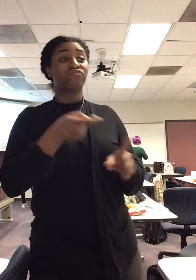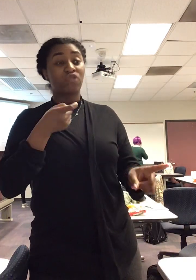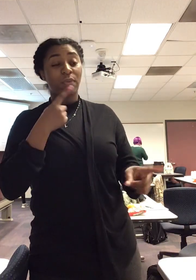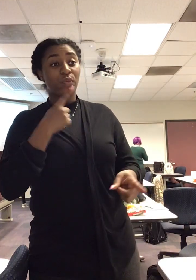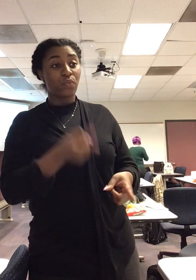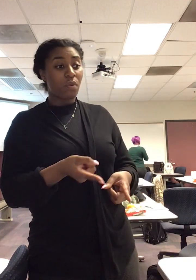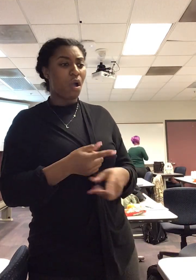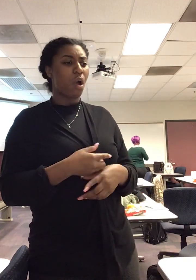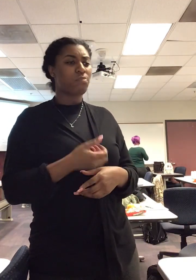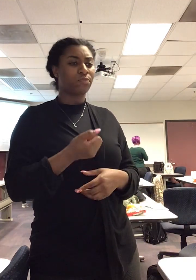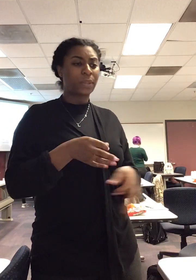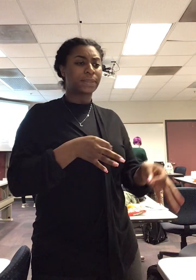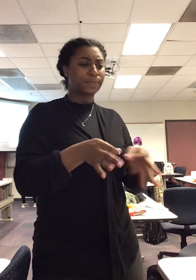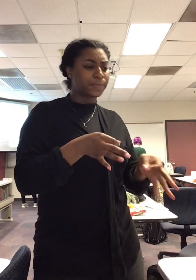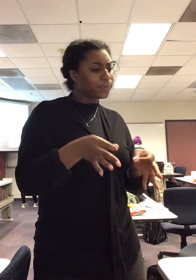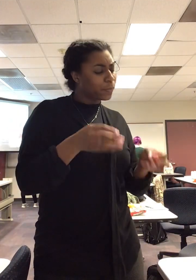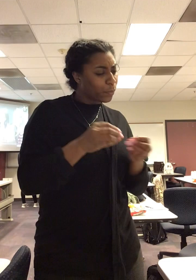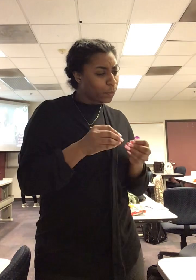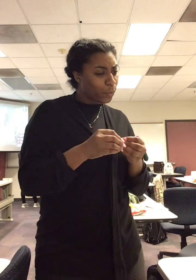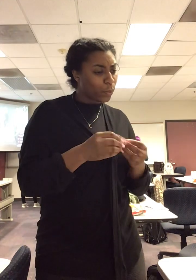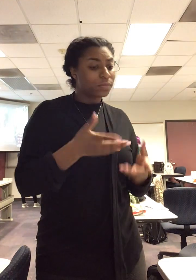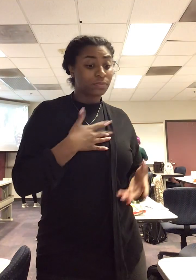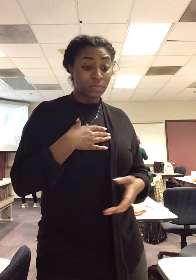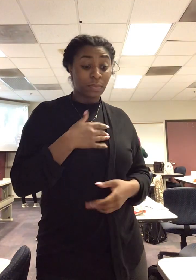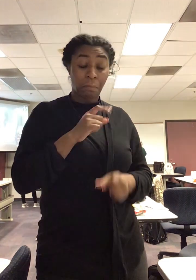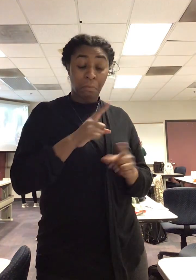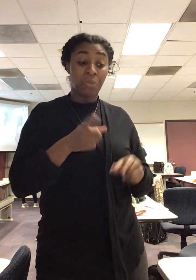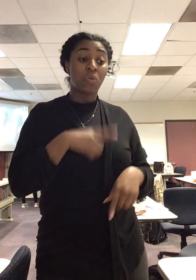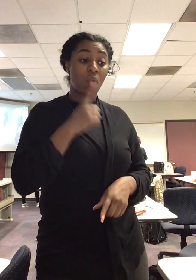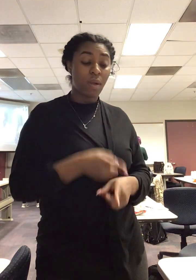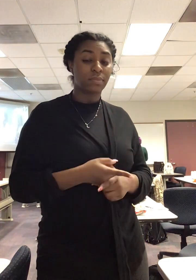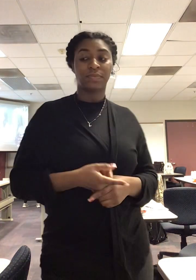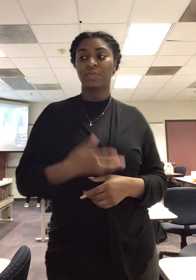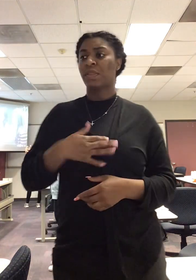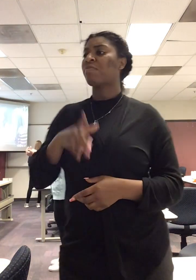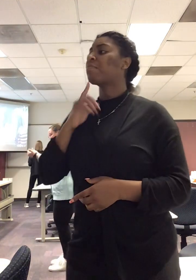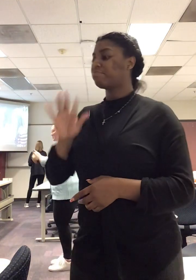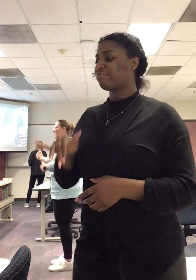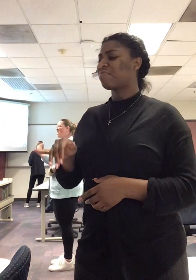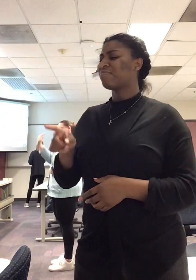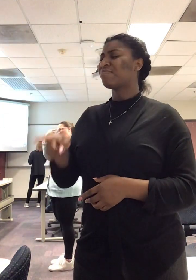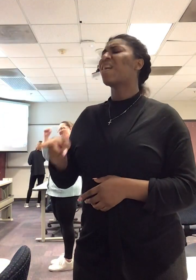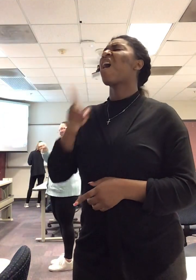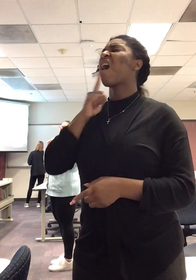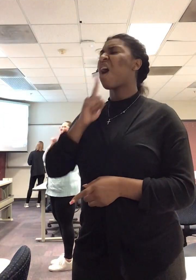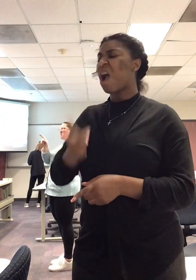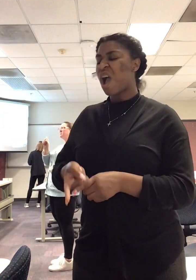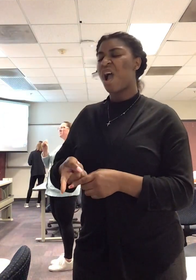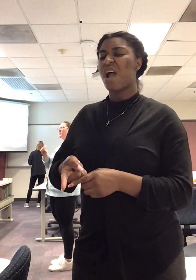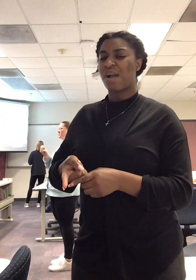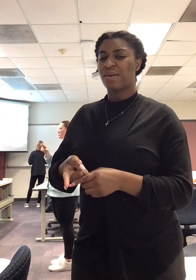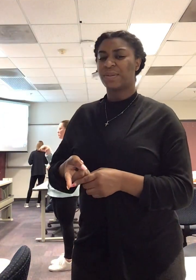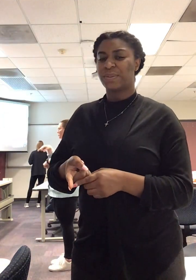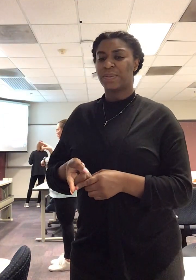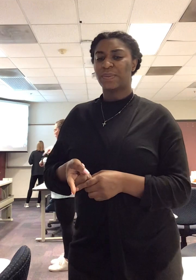You're on the right track. I think they are the real thing. Yeah, usually they are the real thing. What are some